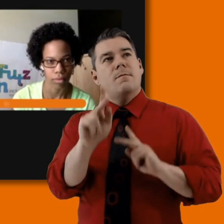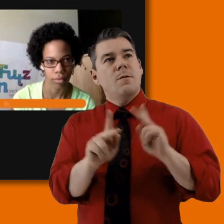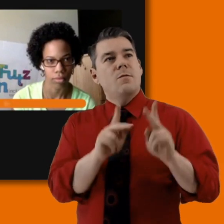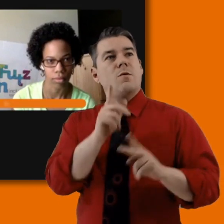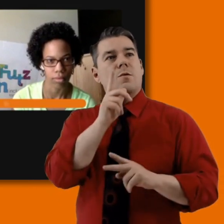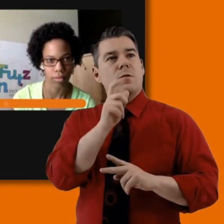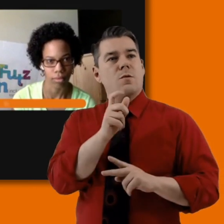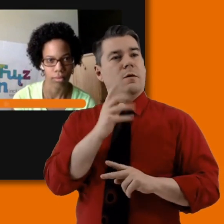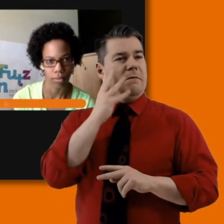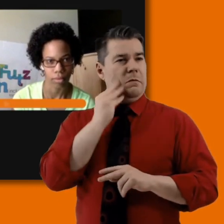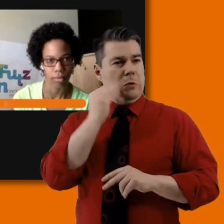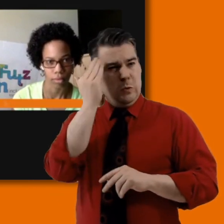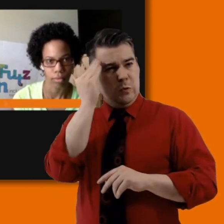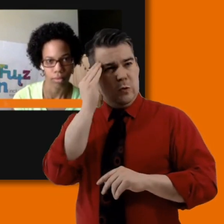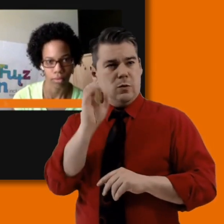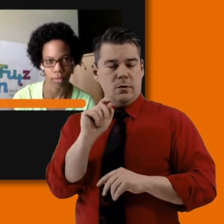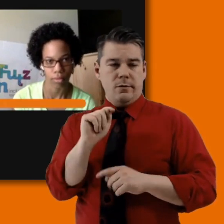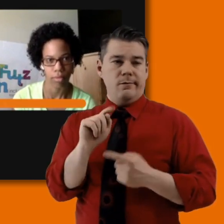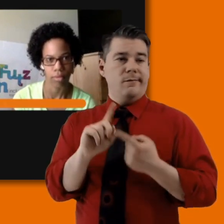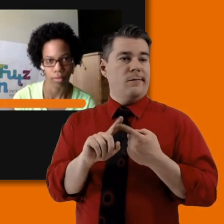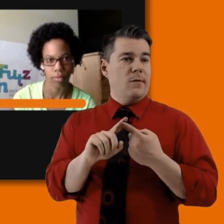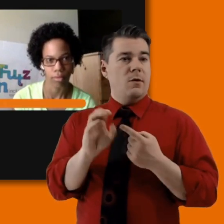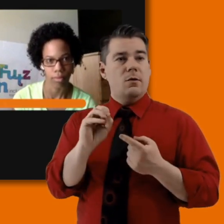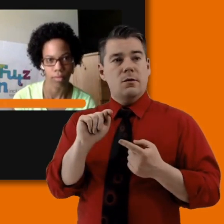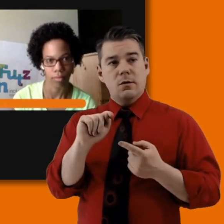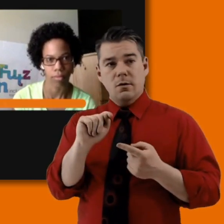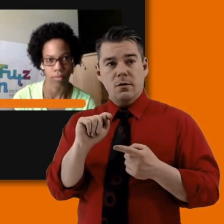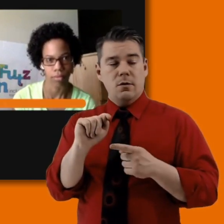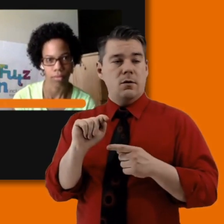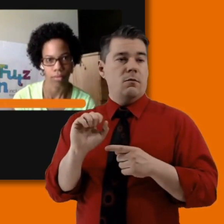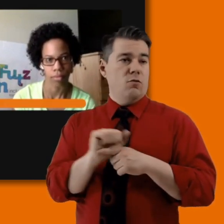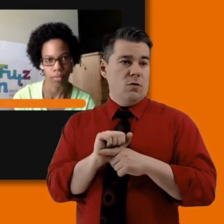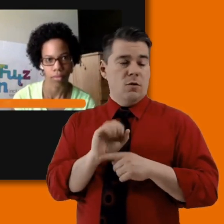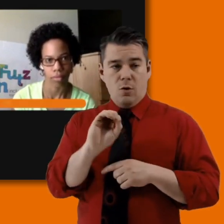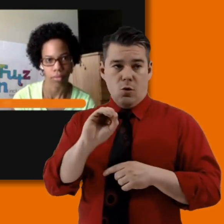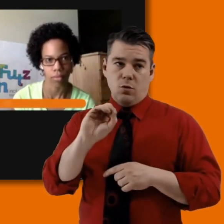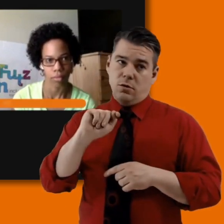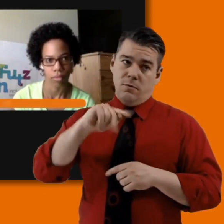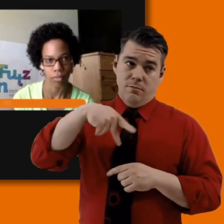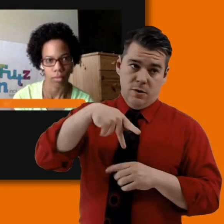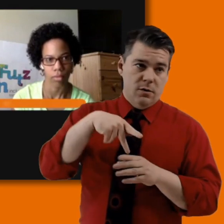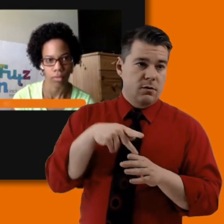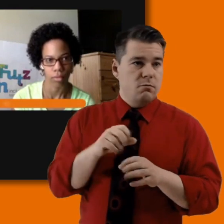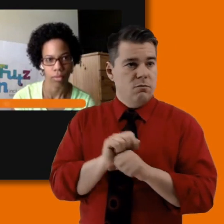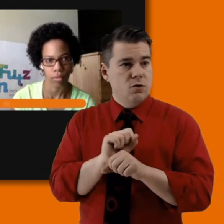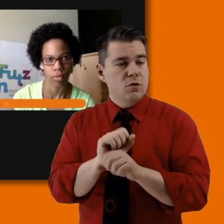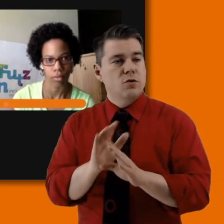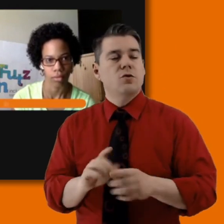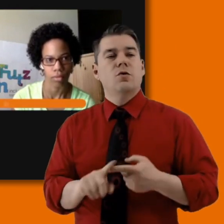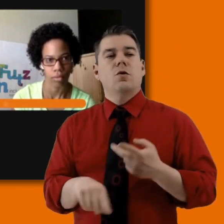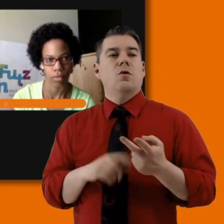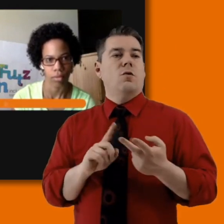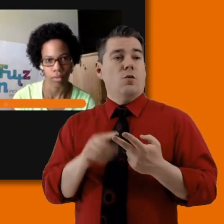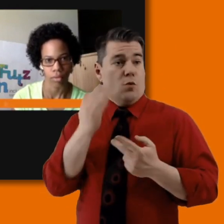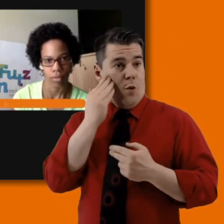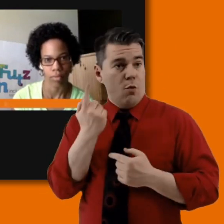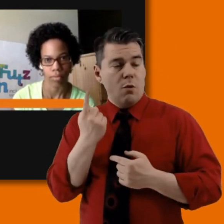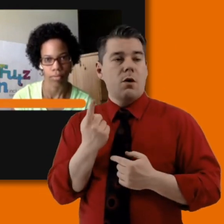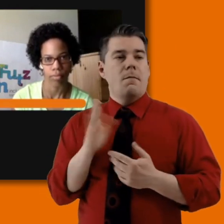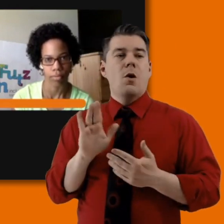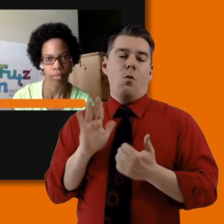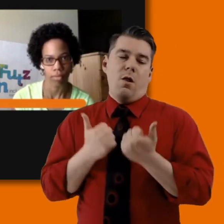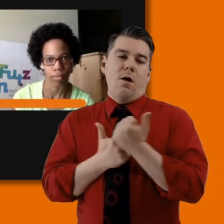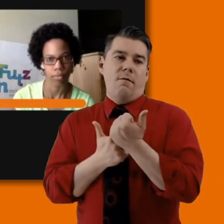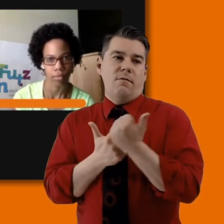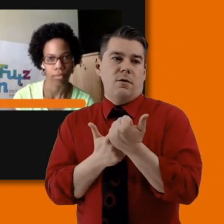are familiar with OT, either they're OT practitioners or know someone who's an OT practitioner, they'll a lot of times advocate for